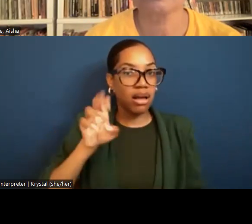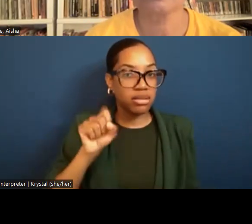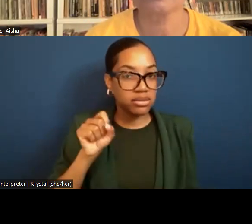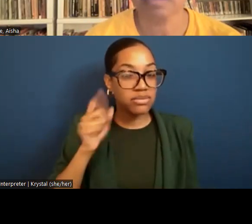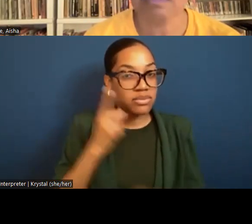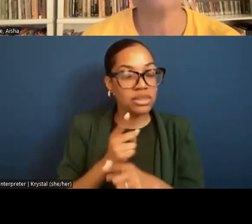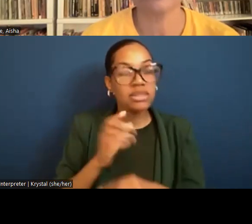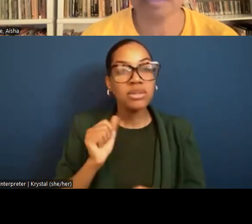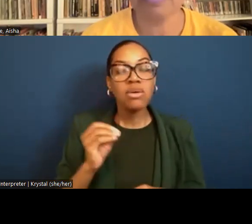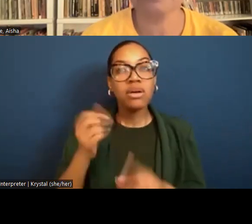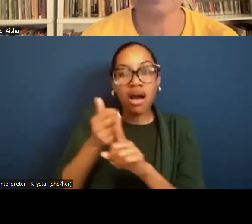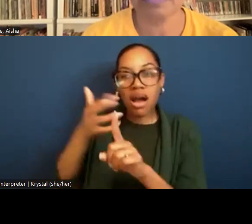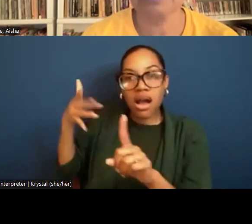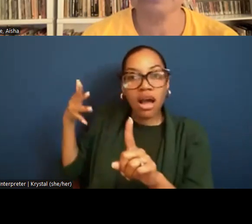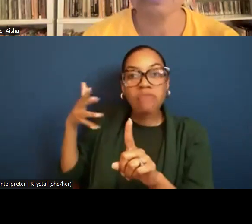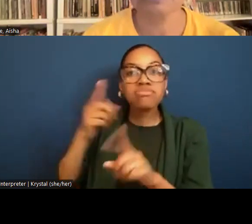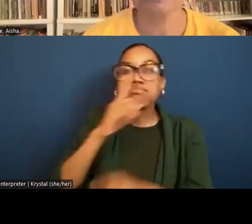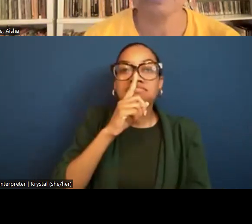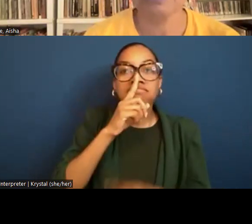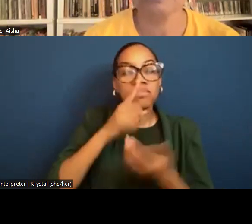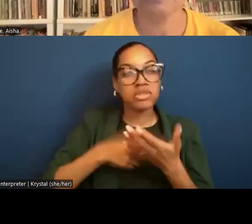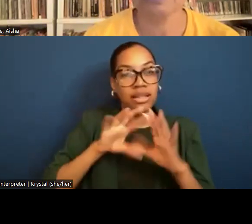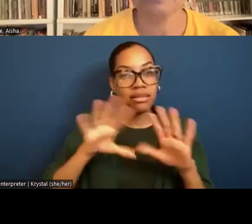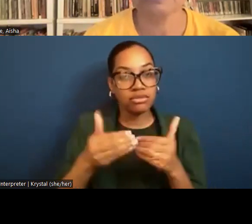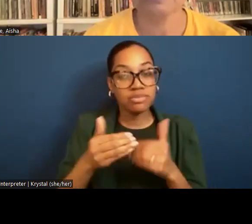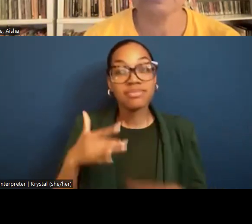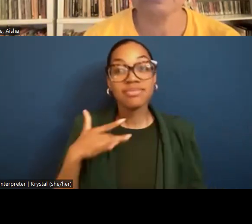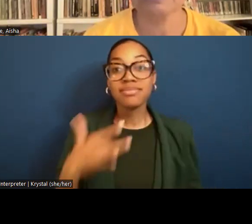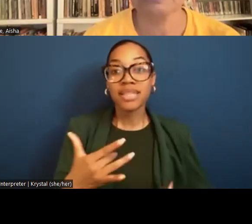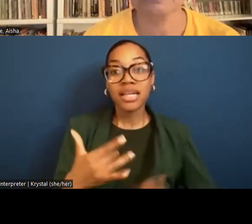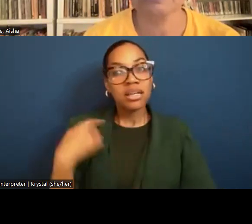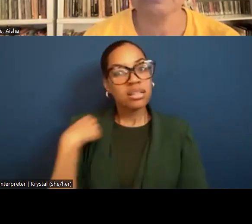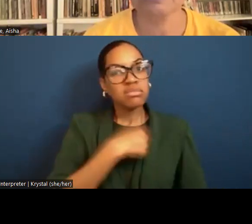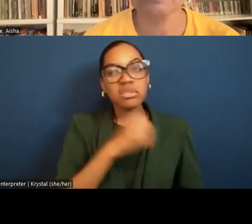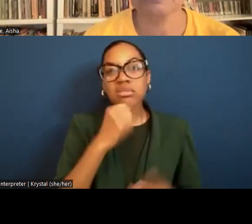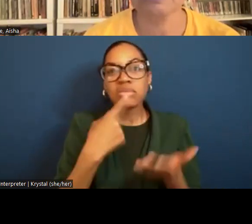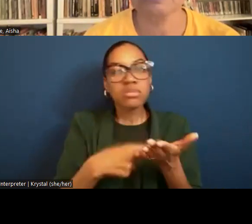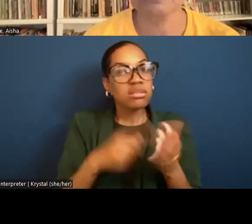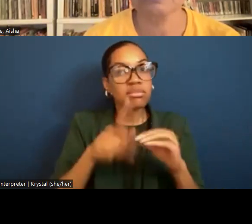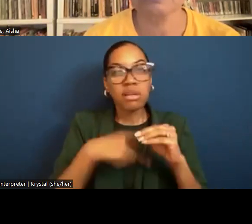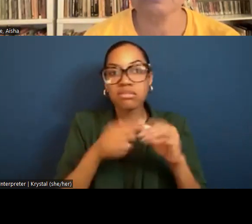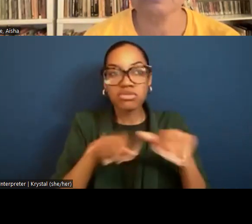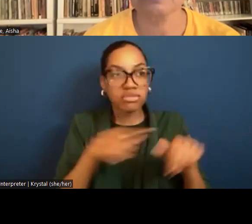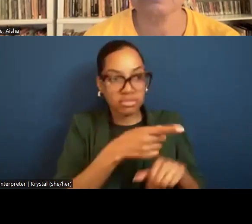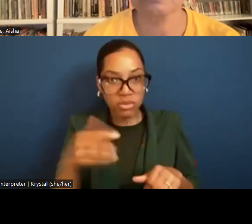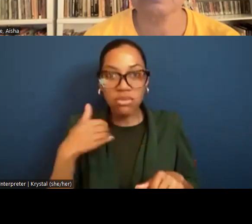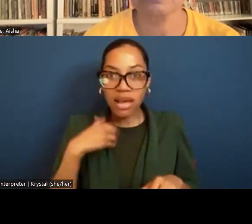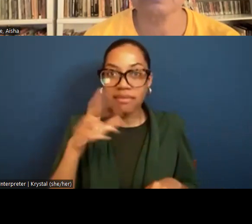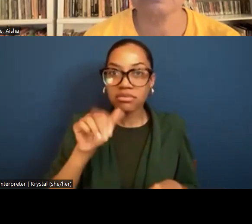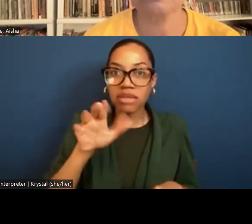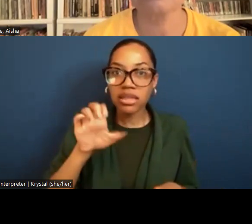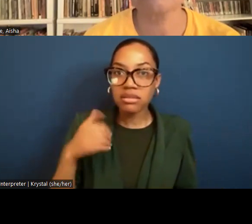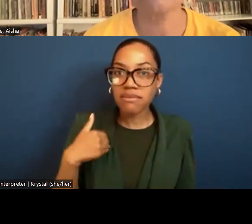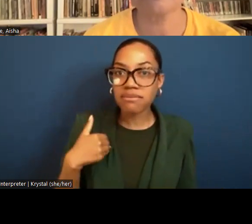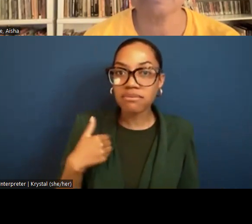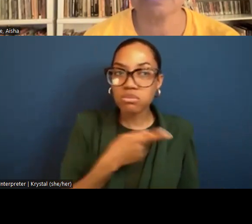race, right? Period. And so for Black children, the first conversation about race is often about MLK getting